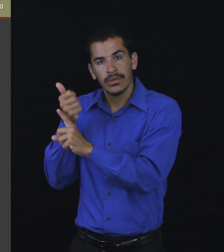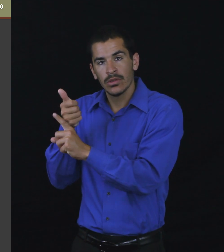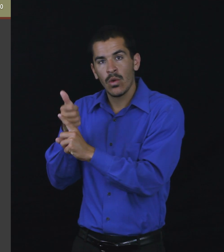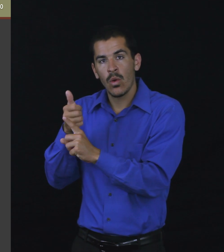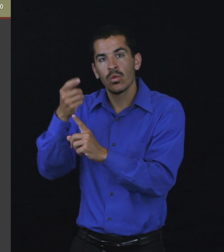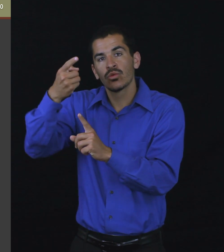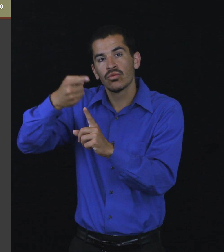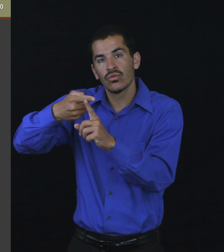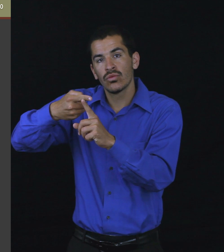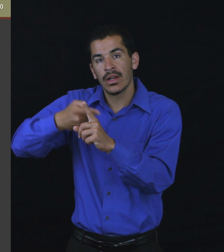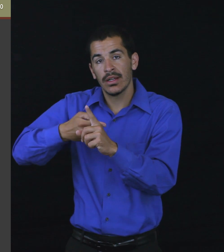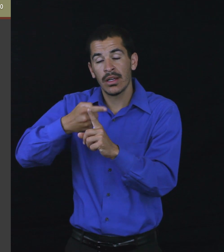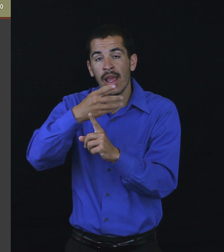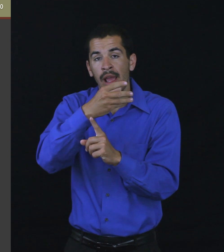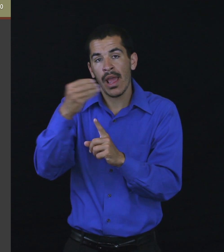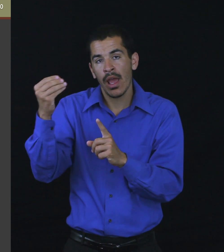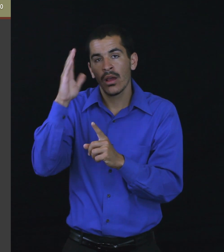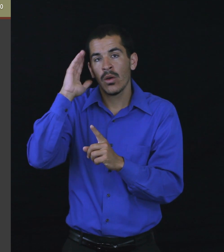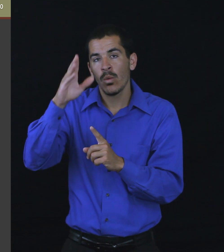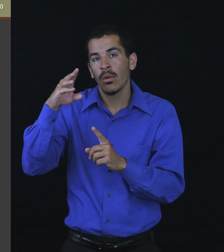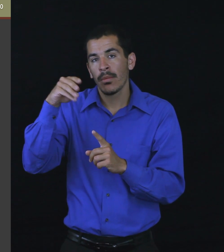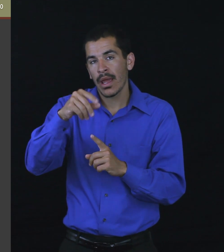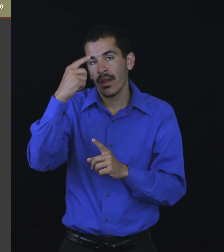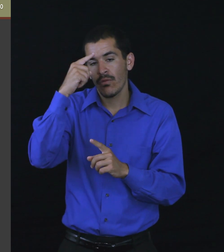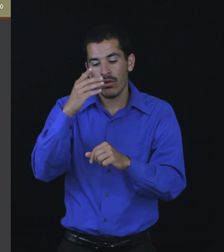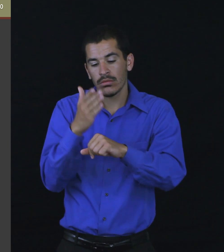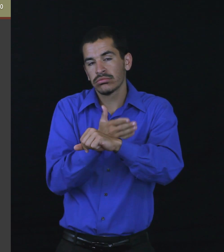for office improvements.